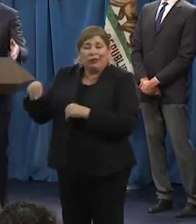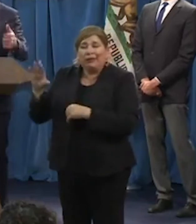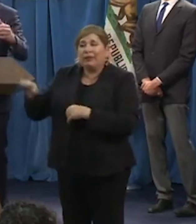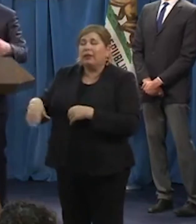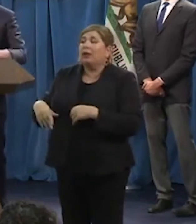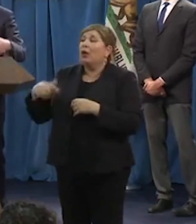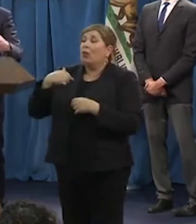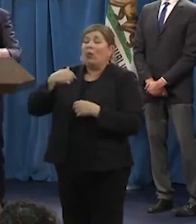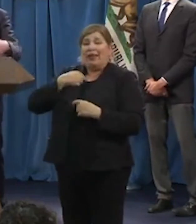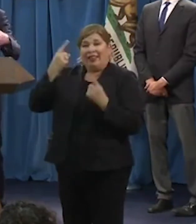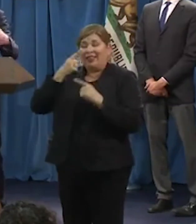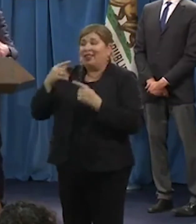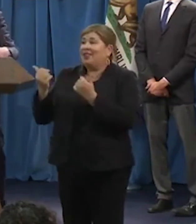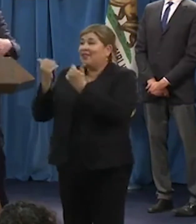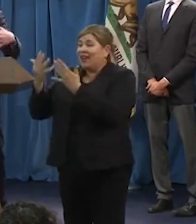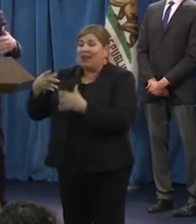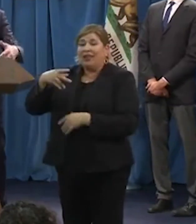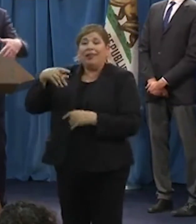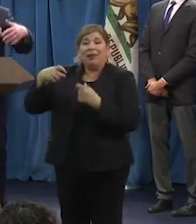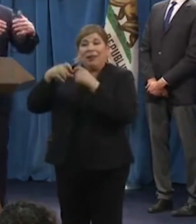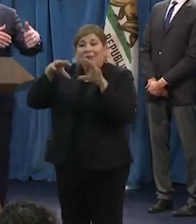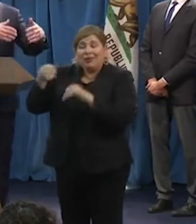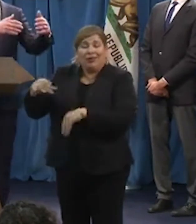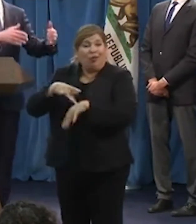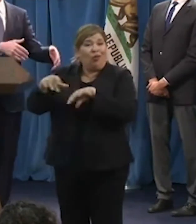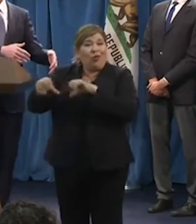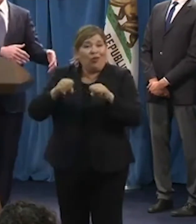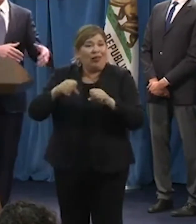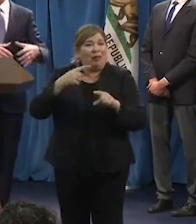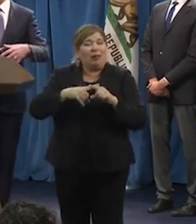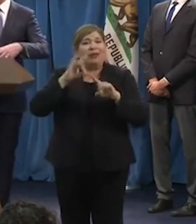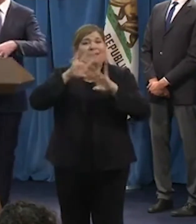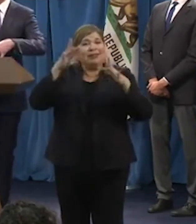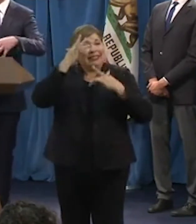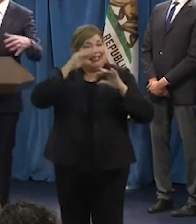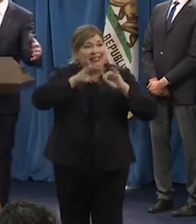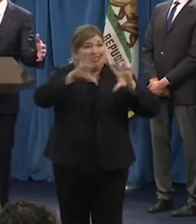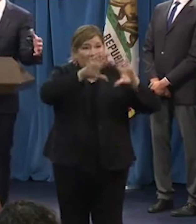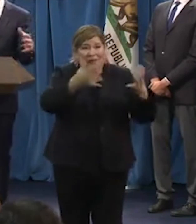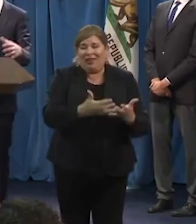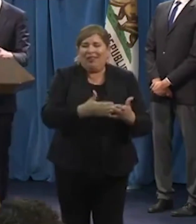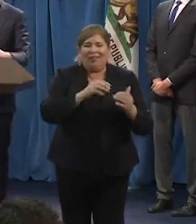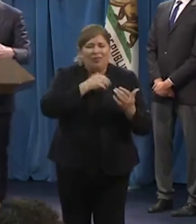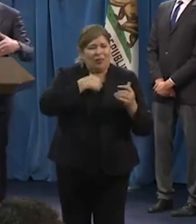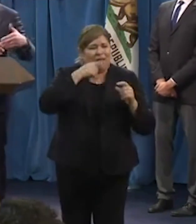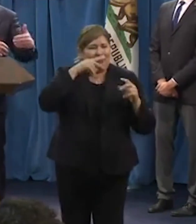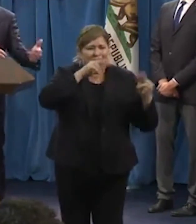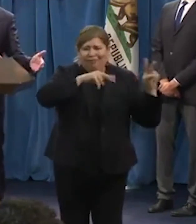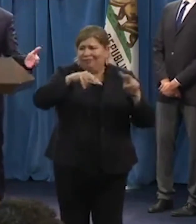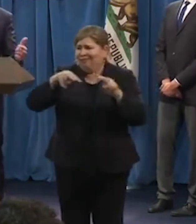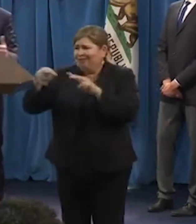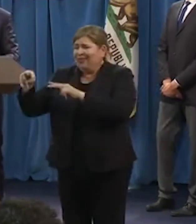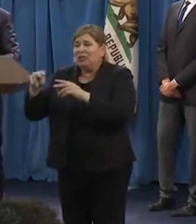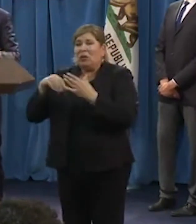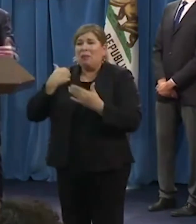and earthquakes. We consider wildfires, PSPS, earthquakes, and pandemics. And the protocols and logistics and the